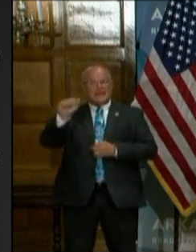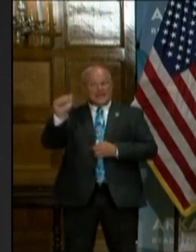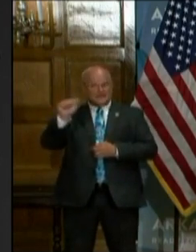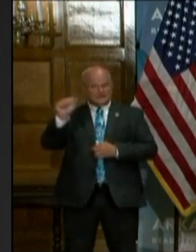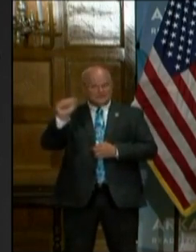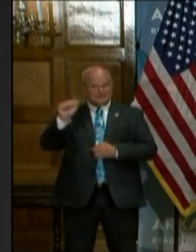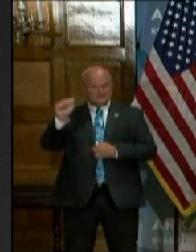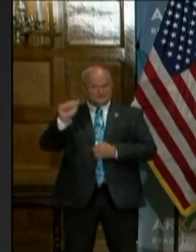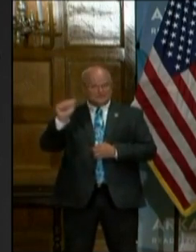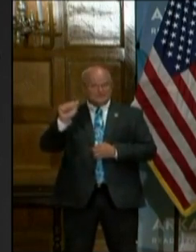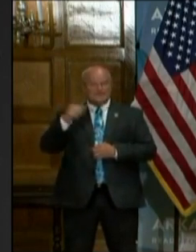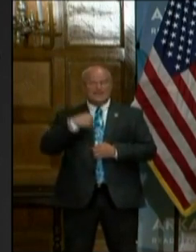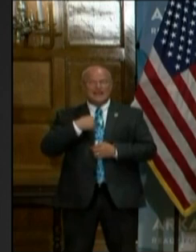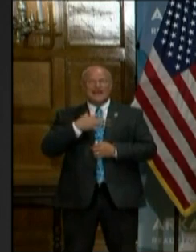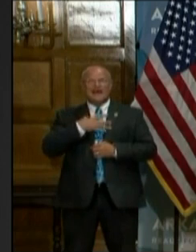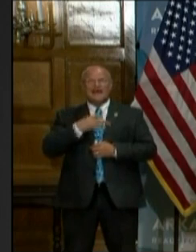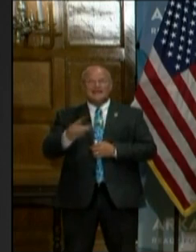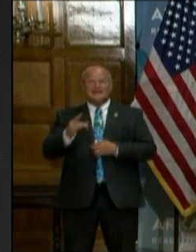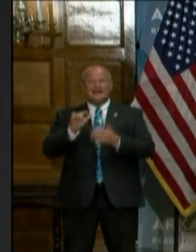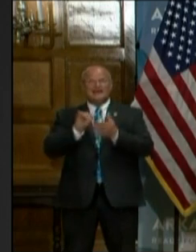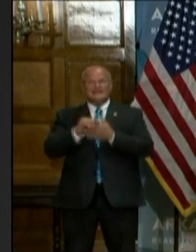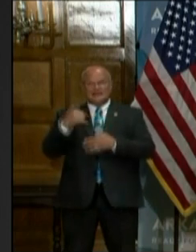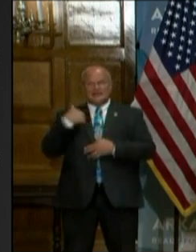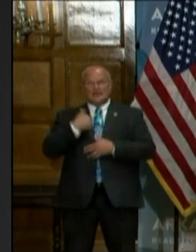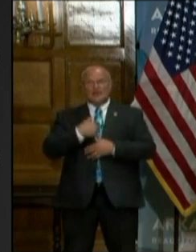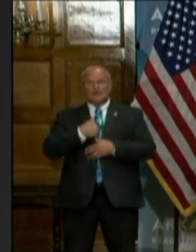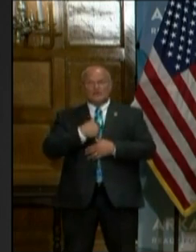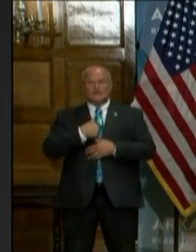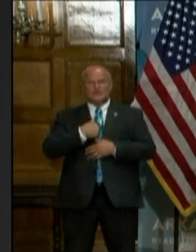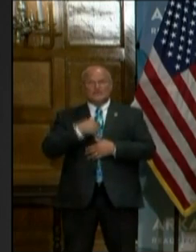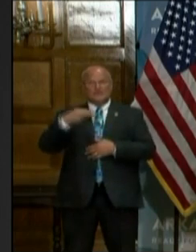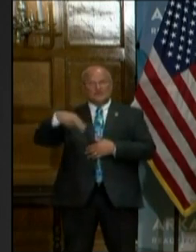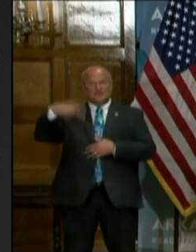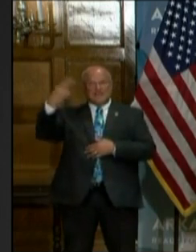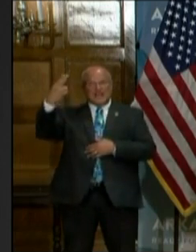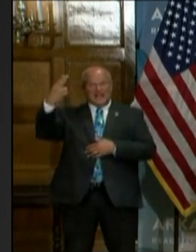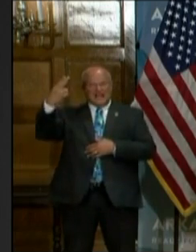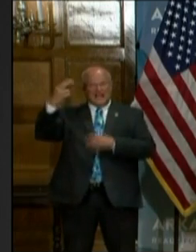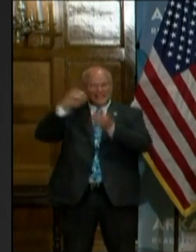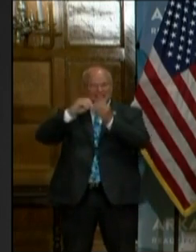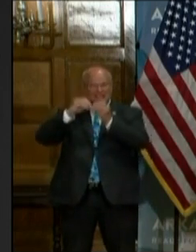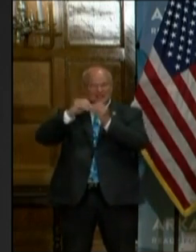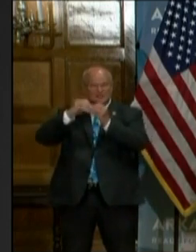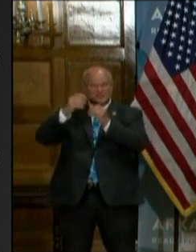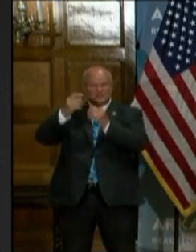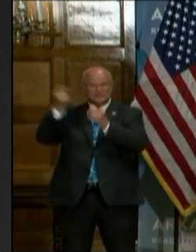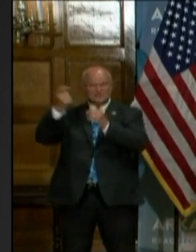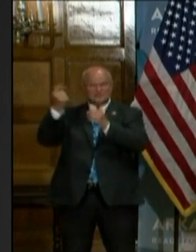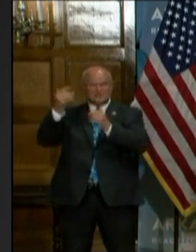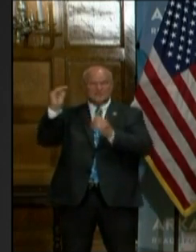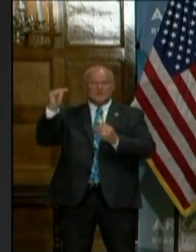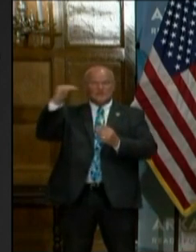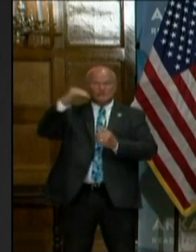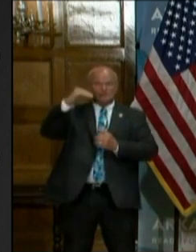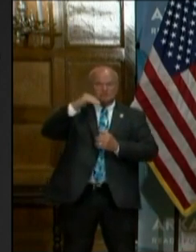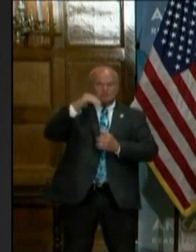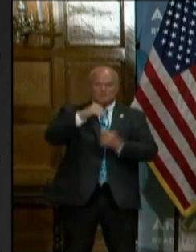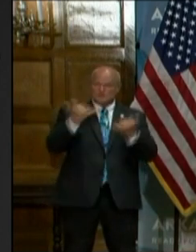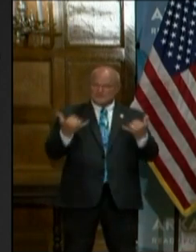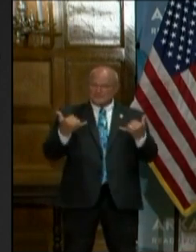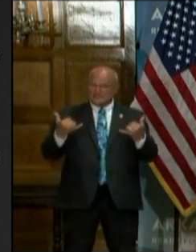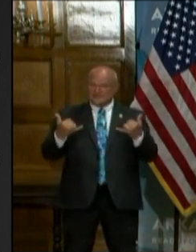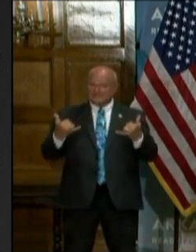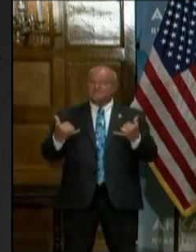average, I like the fact that we dropped off some of those high numbers that we've had in the past, and so we